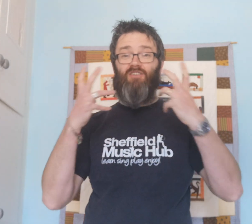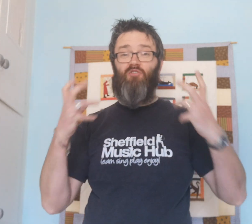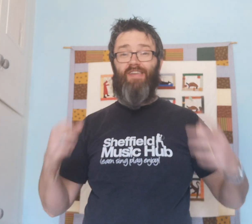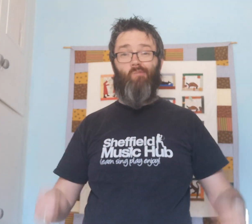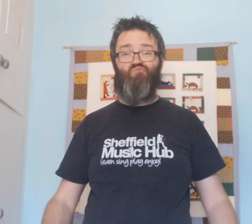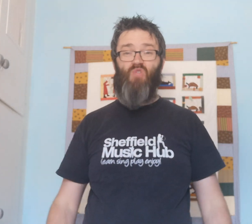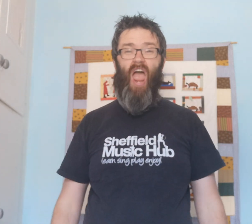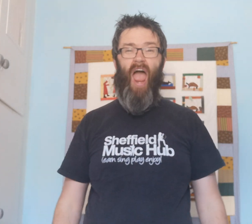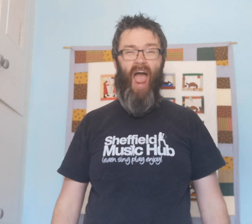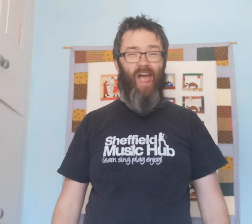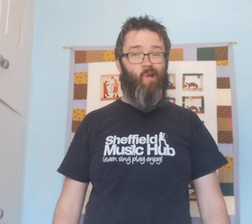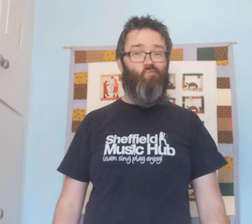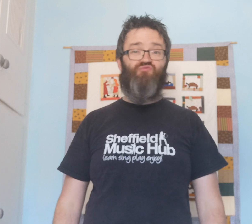toffee.